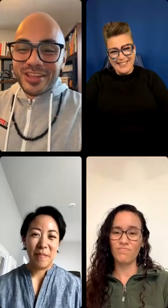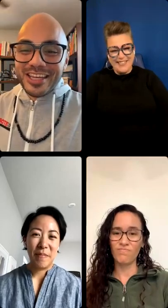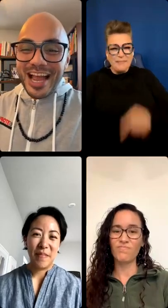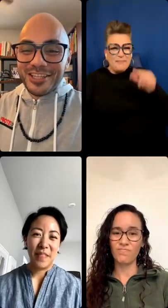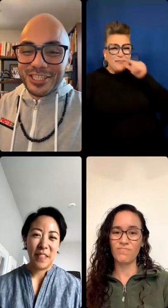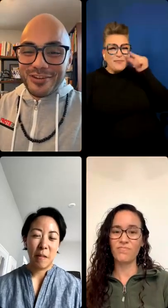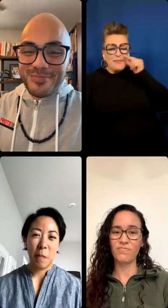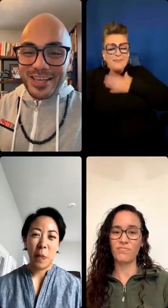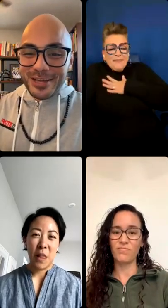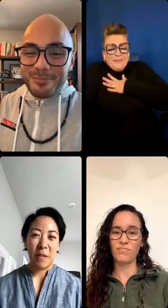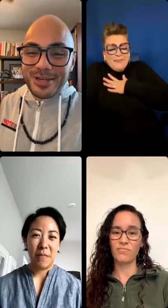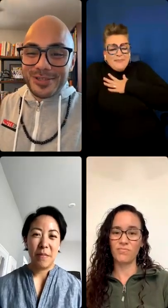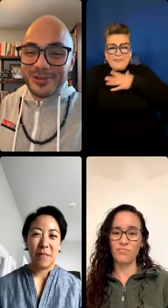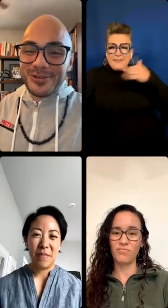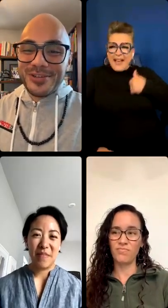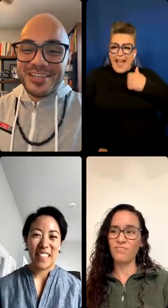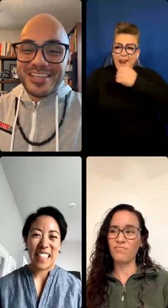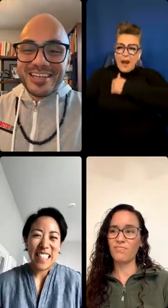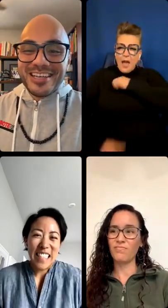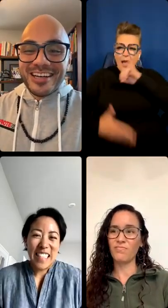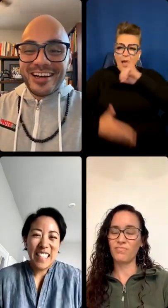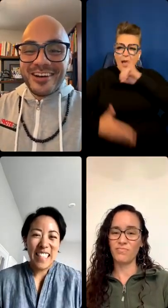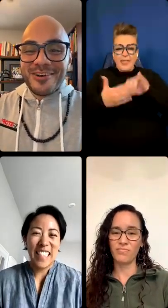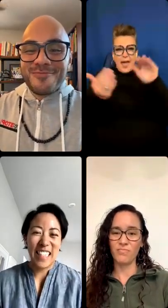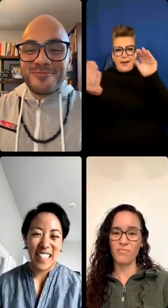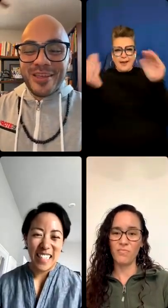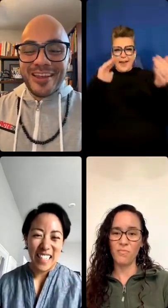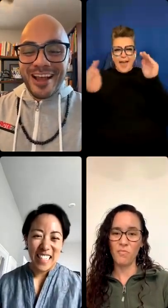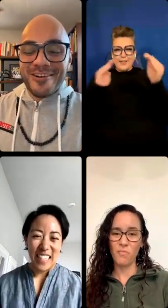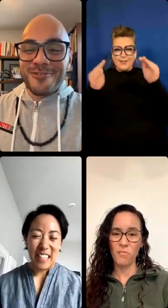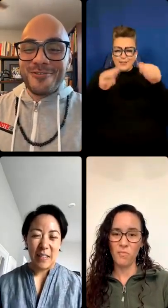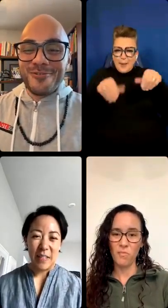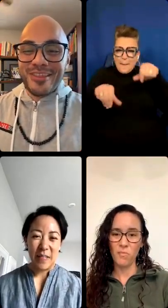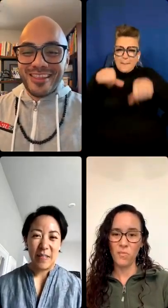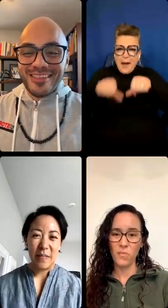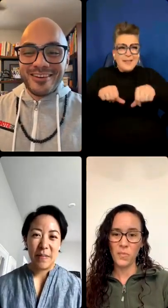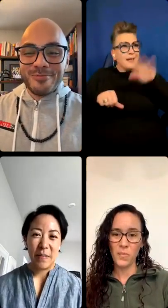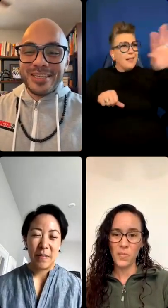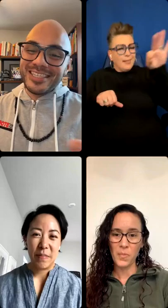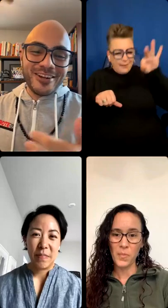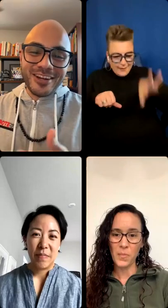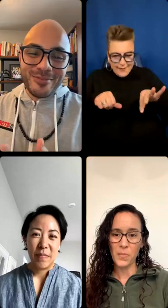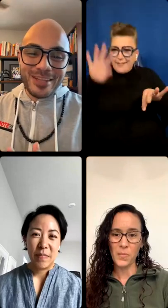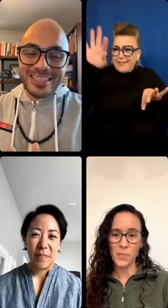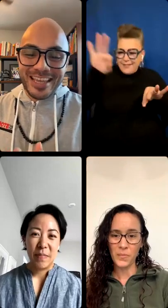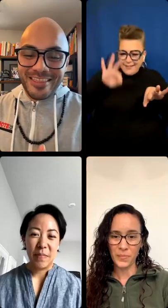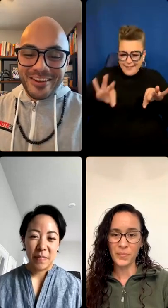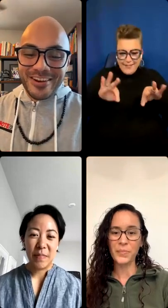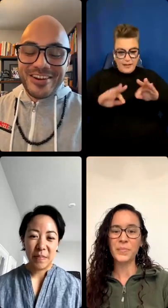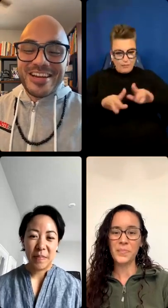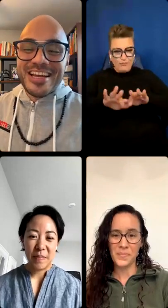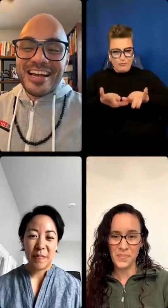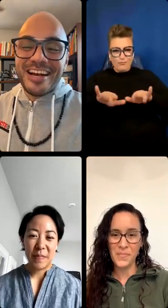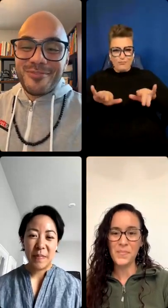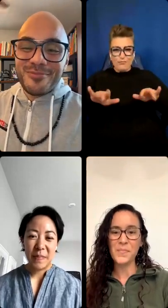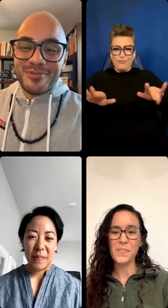I love the analogy of being a puzzle, and how the pieces are coming together.